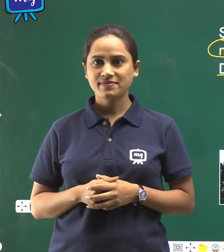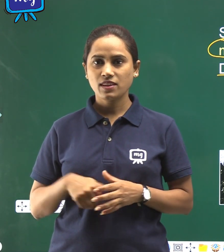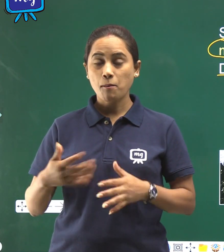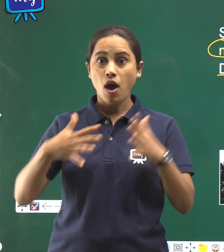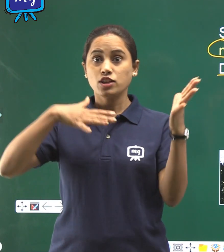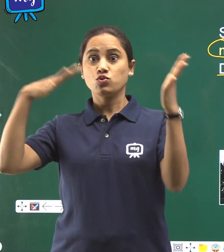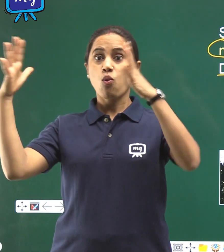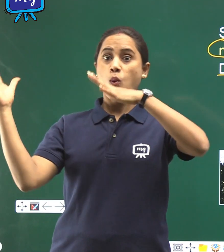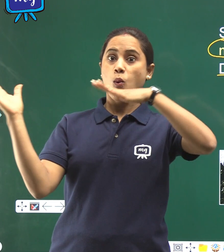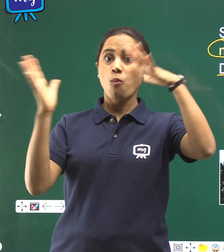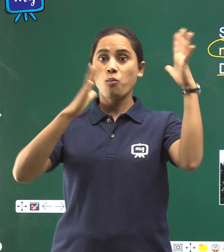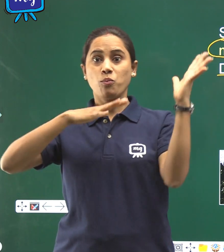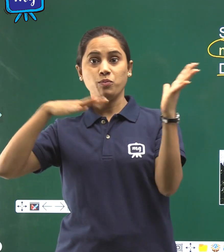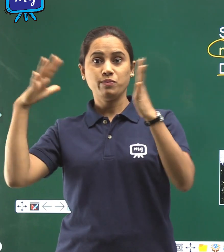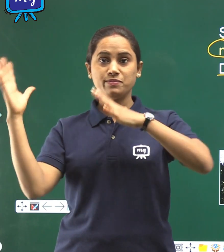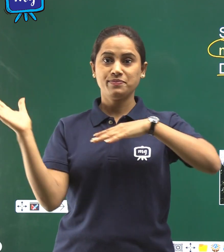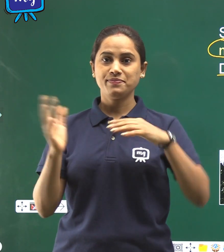by storm.